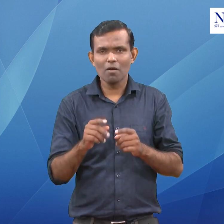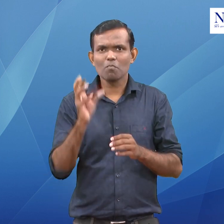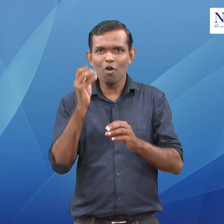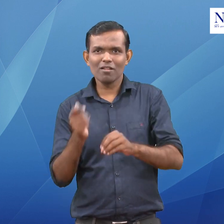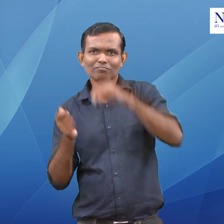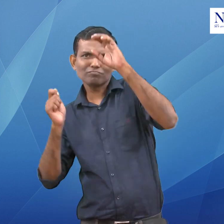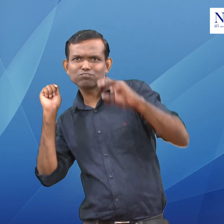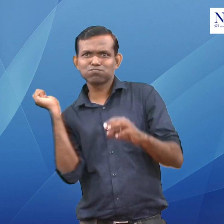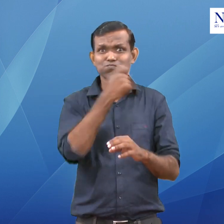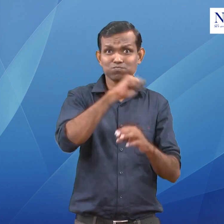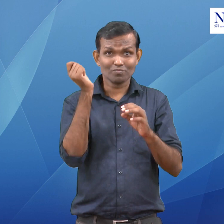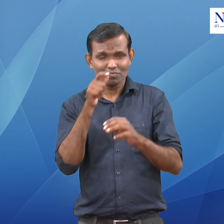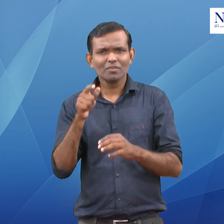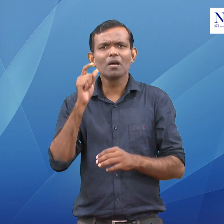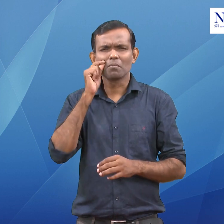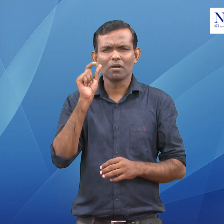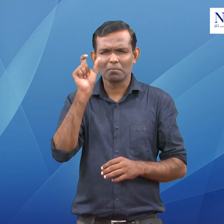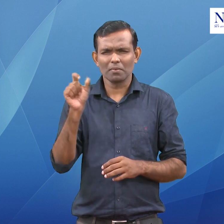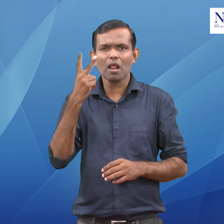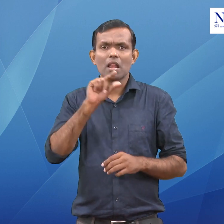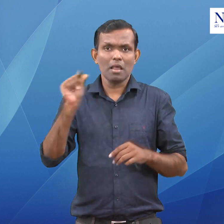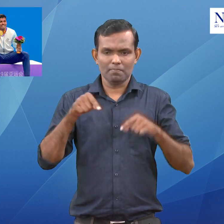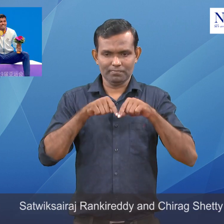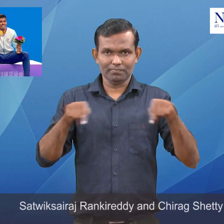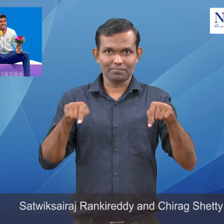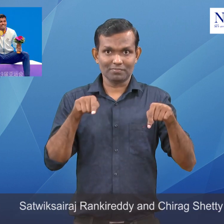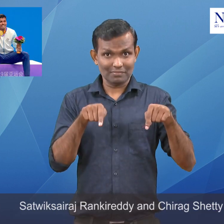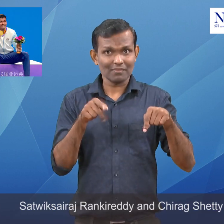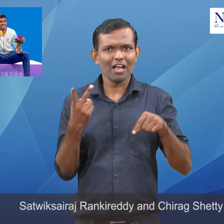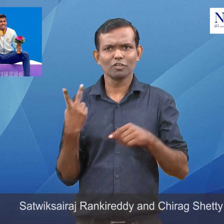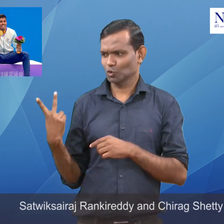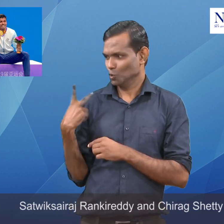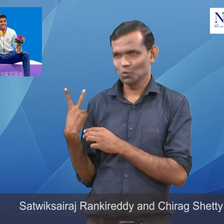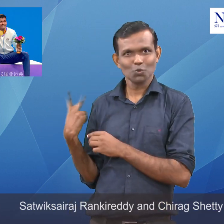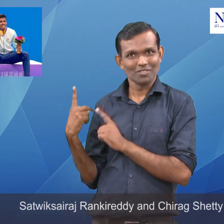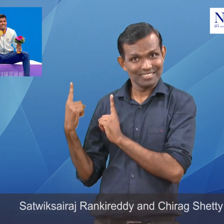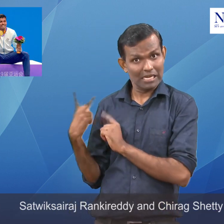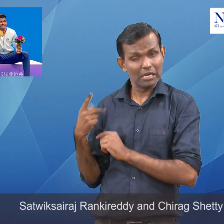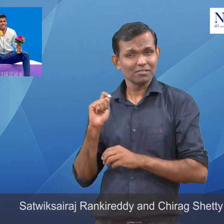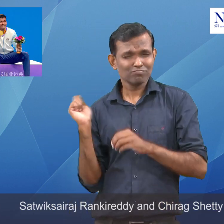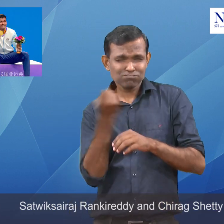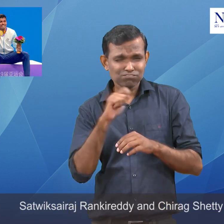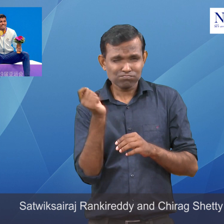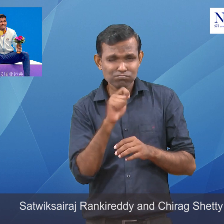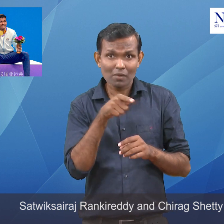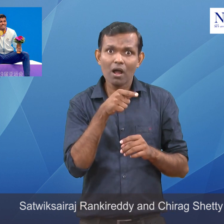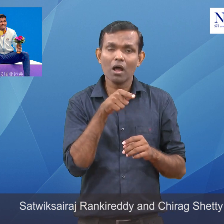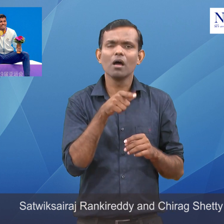Satvik Sairaj Rangireddy and Chirag Shetty became the first Indian doubles pair to achieve the coveted world number one ranking following